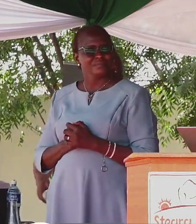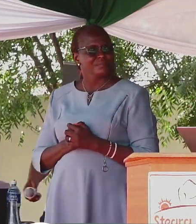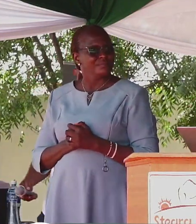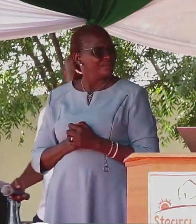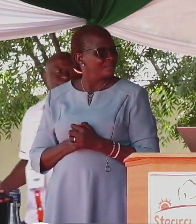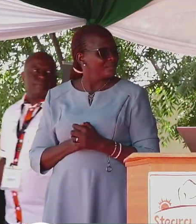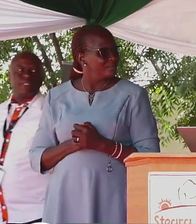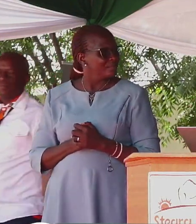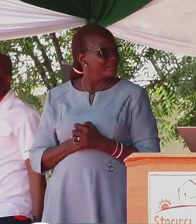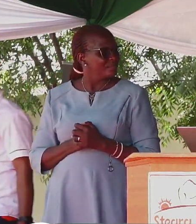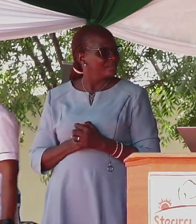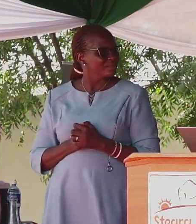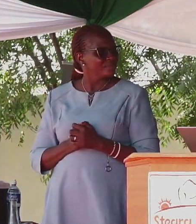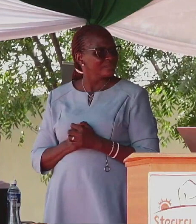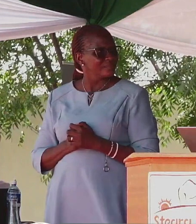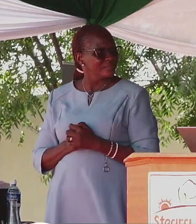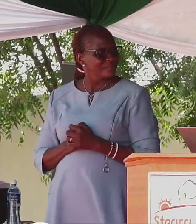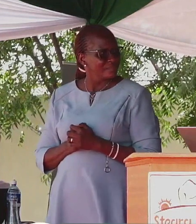The back?